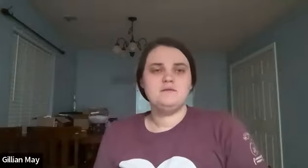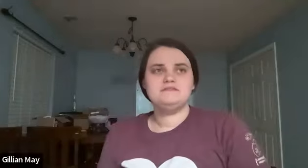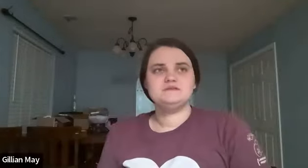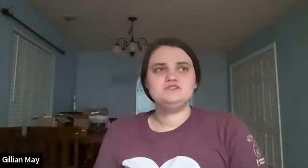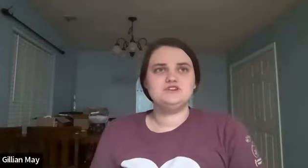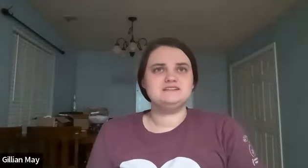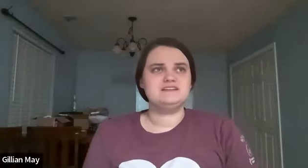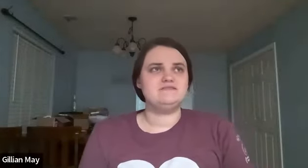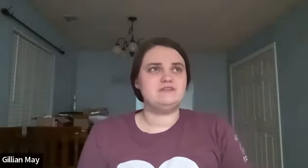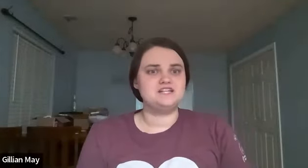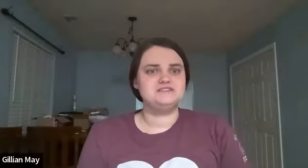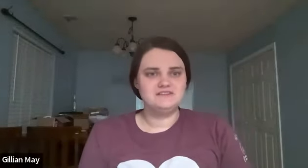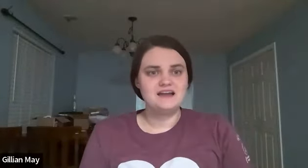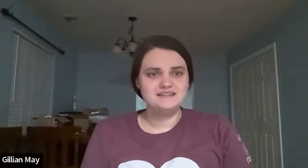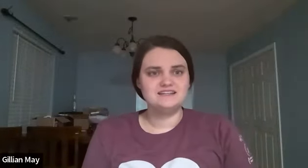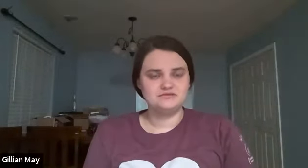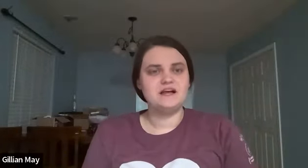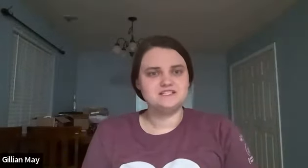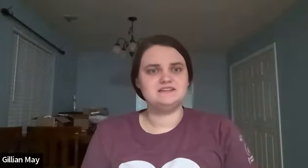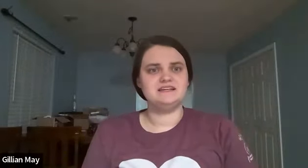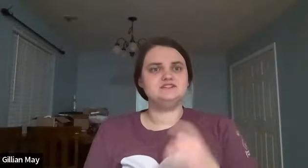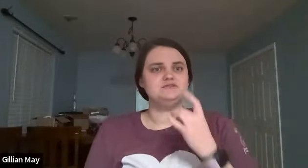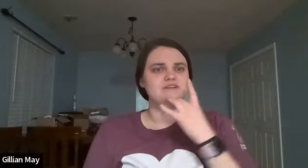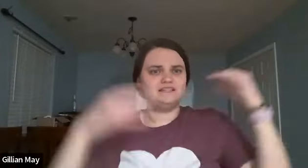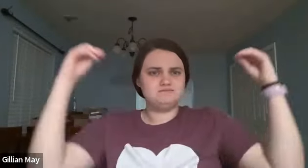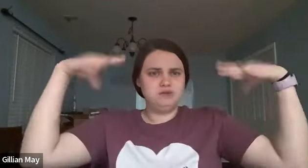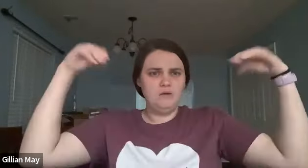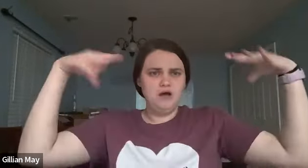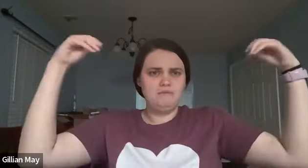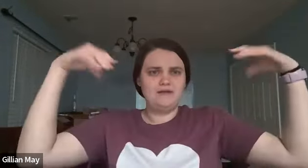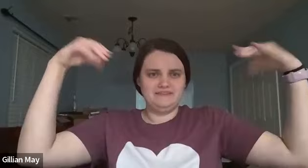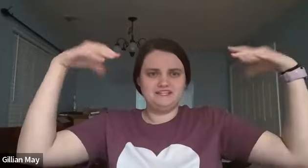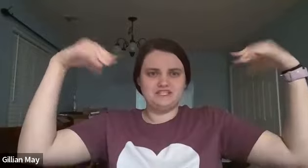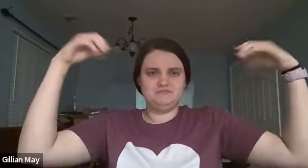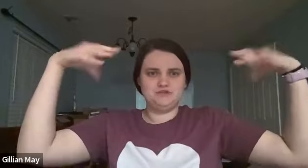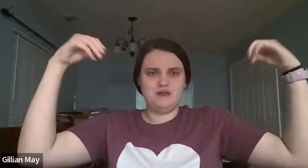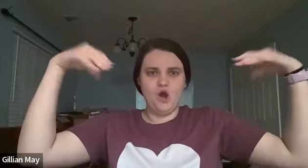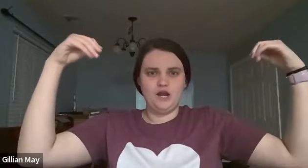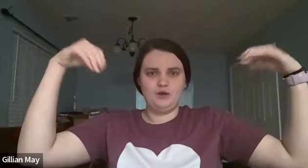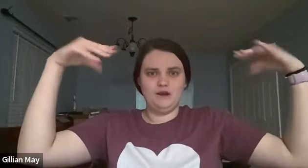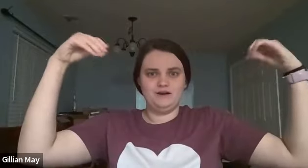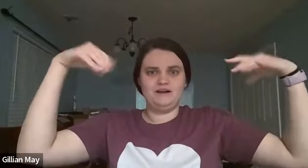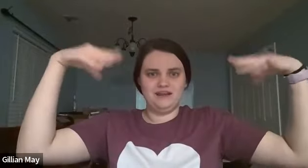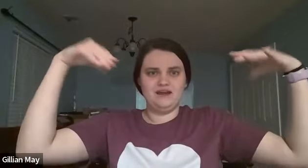If someone's trying to say like flashing the lights, like you're flashing lights, you'd go lights. Like they just keep doing that on. Yeah.